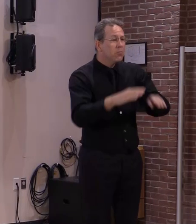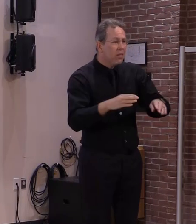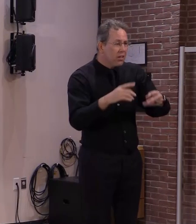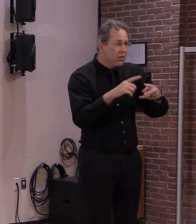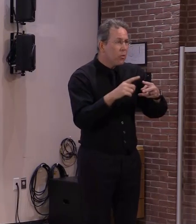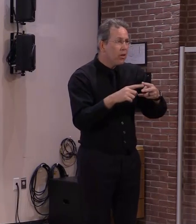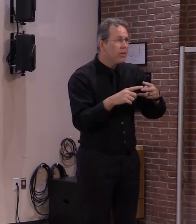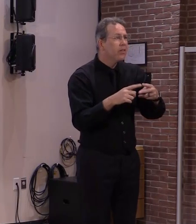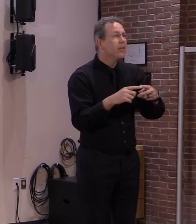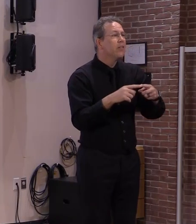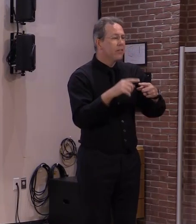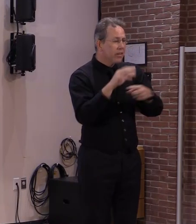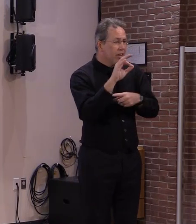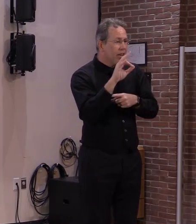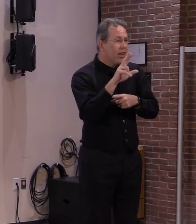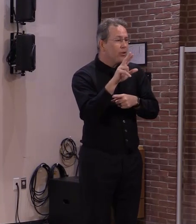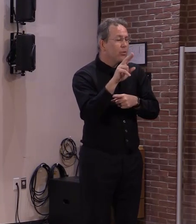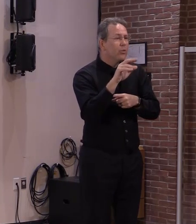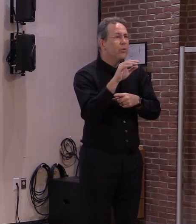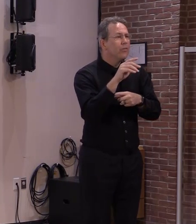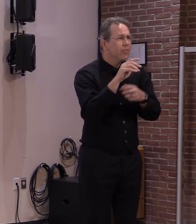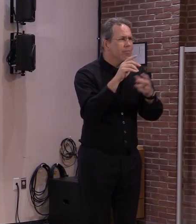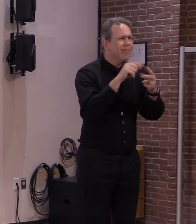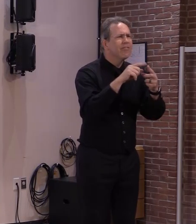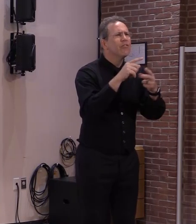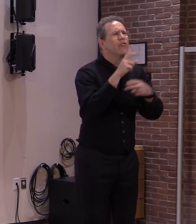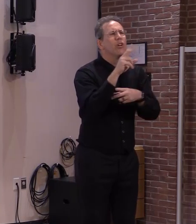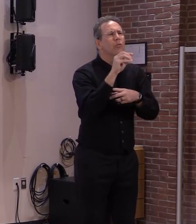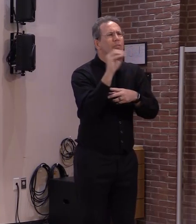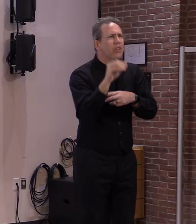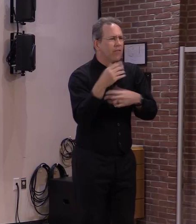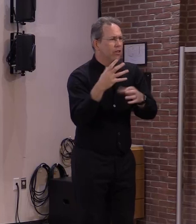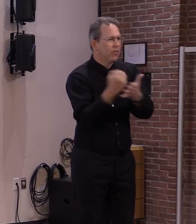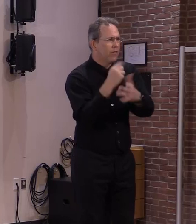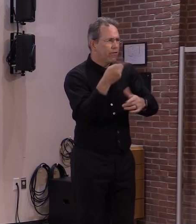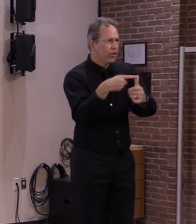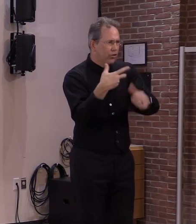93,750 have received their first dose of vaccine, and